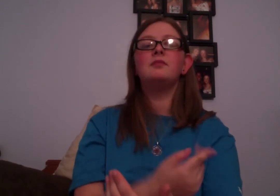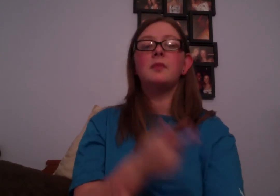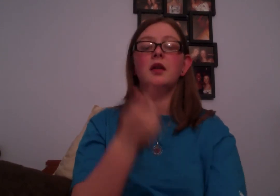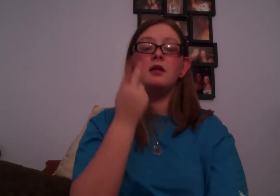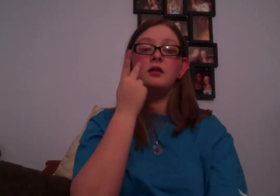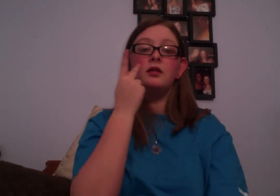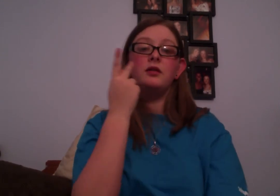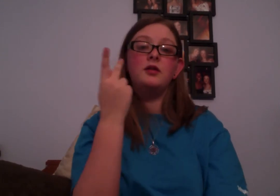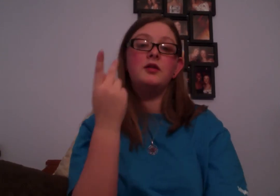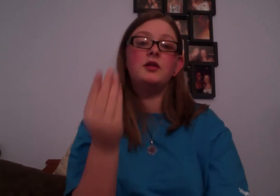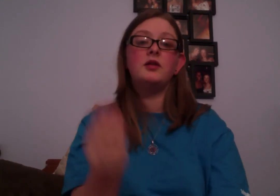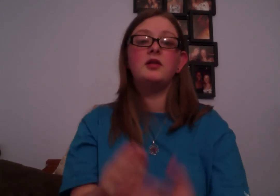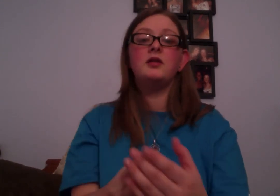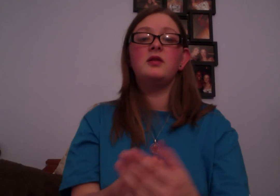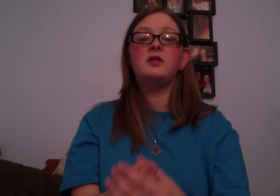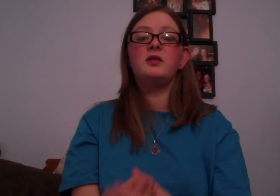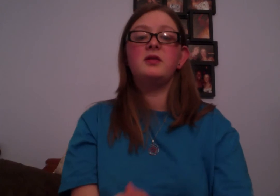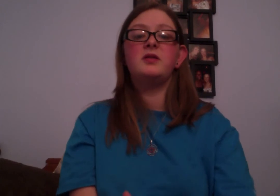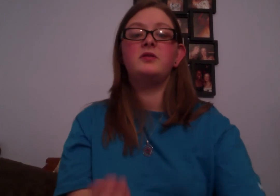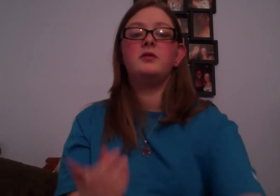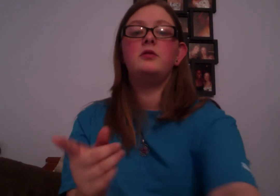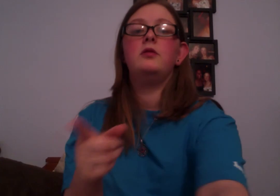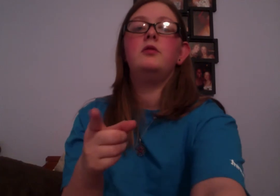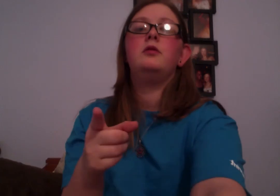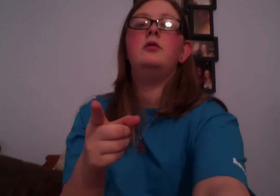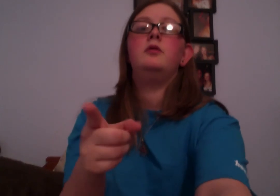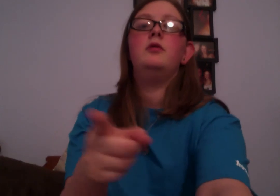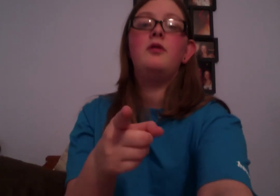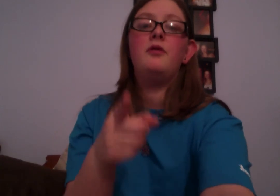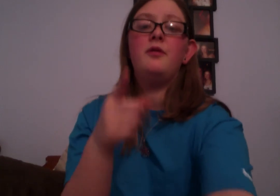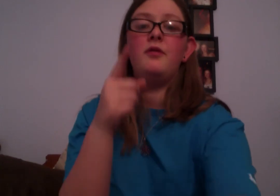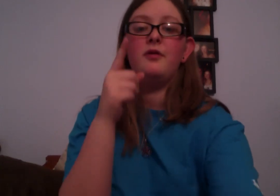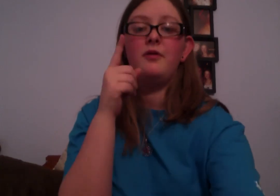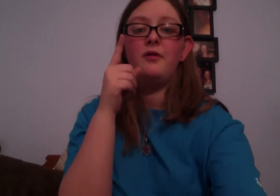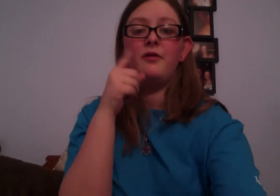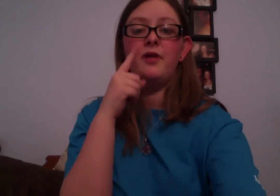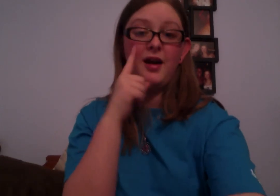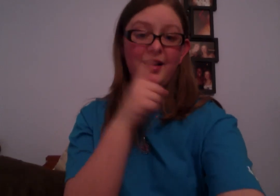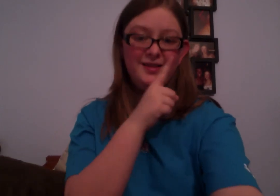Looking through your eyes Going